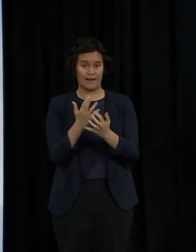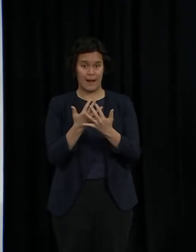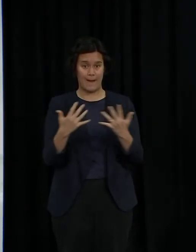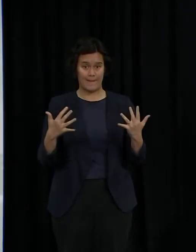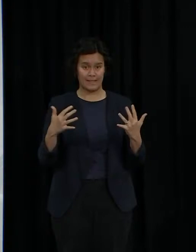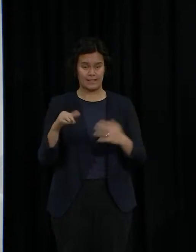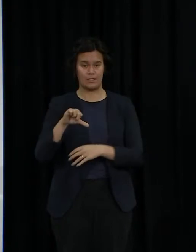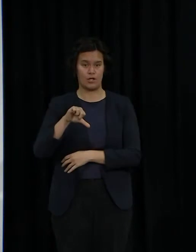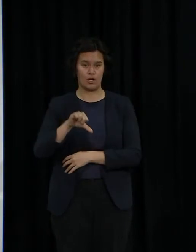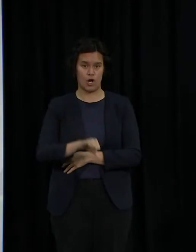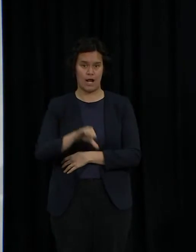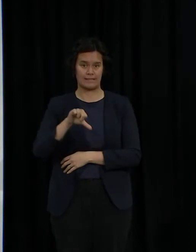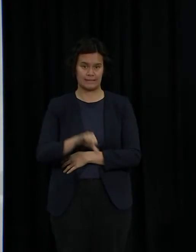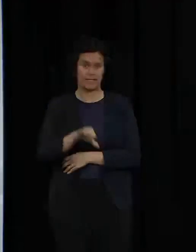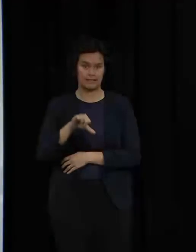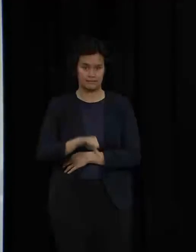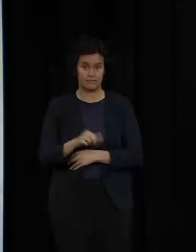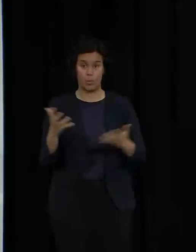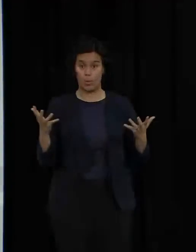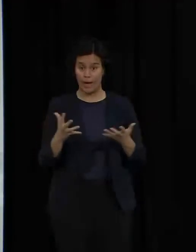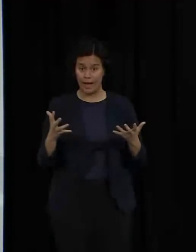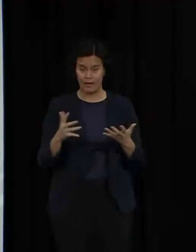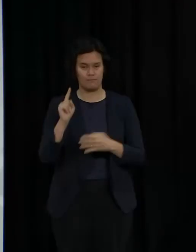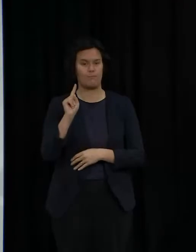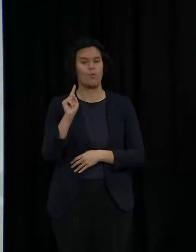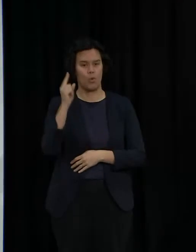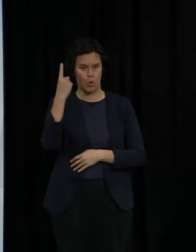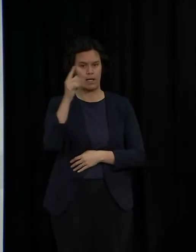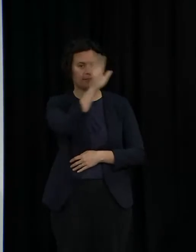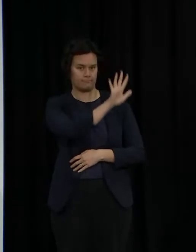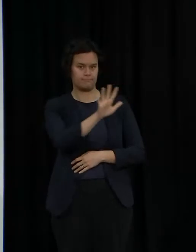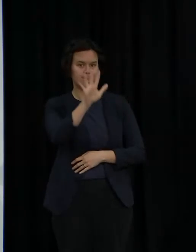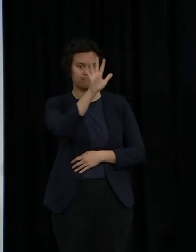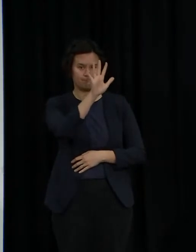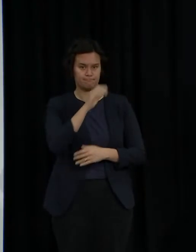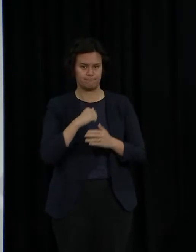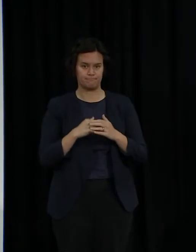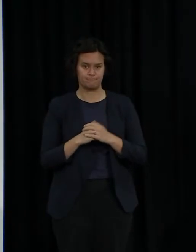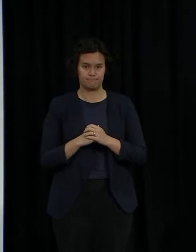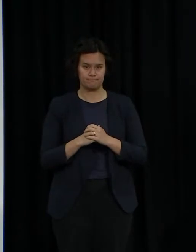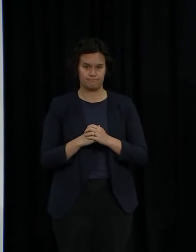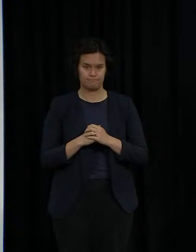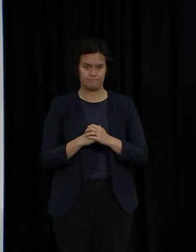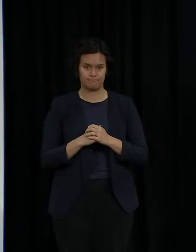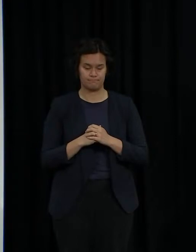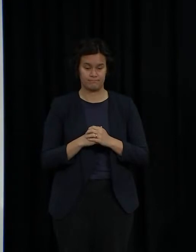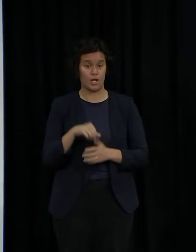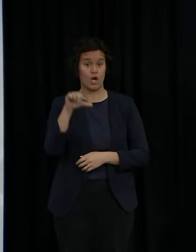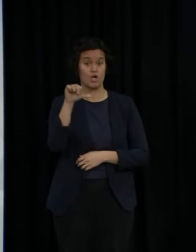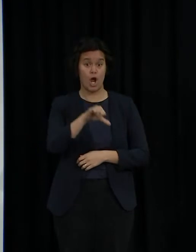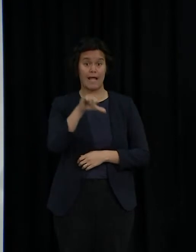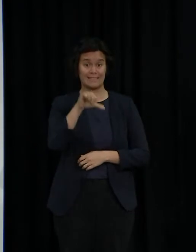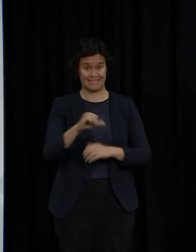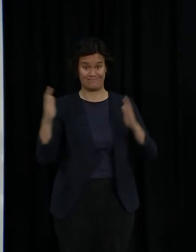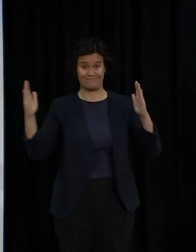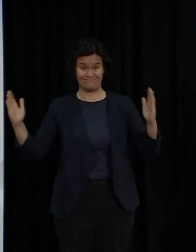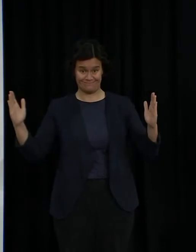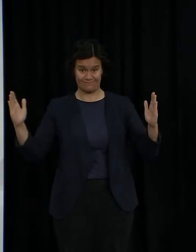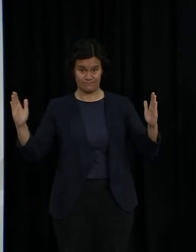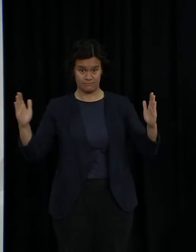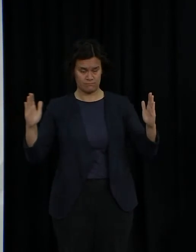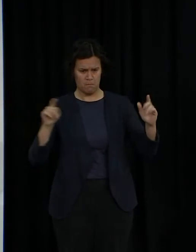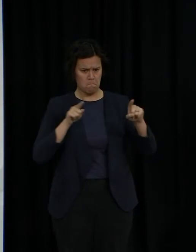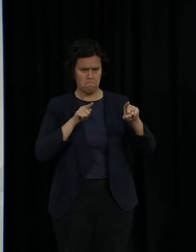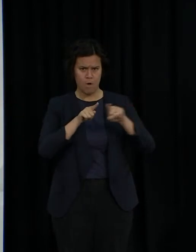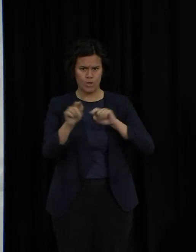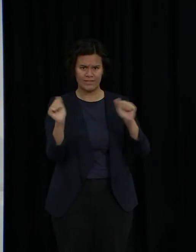19 new community cases, all in the Auckland region. Of today's cases, only one is yet to be linked to